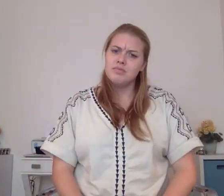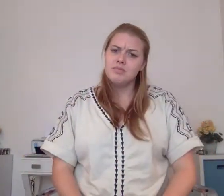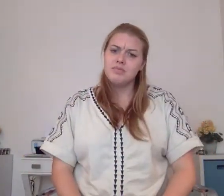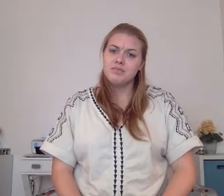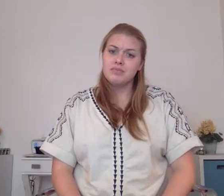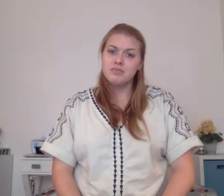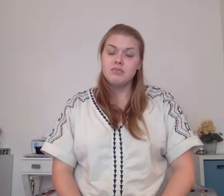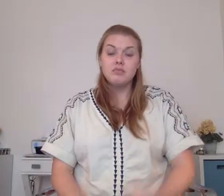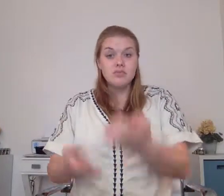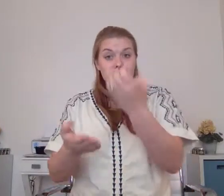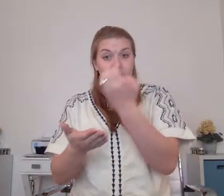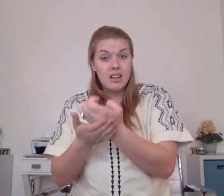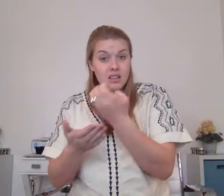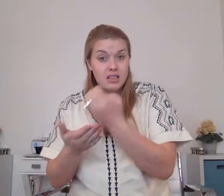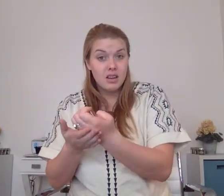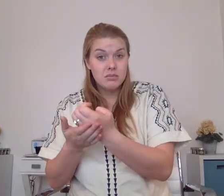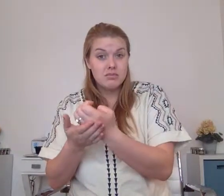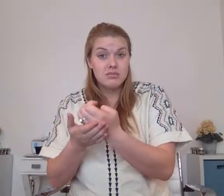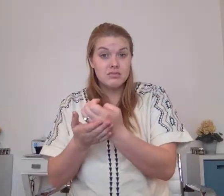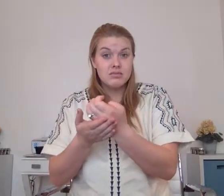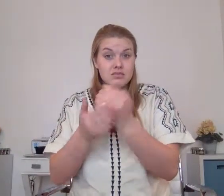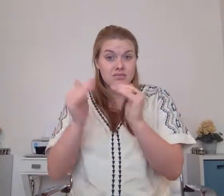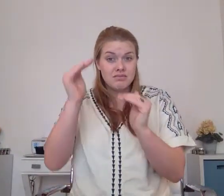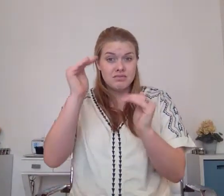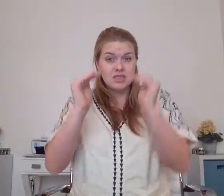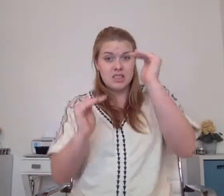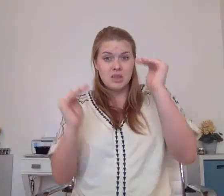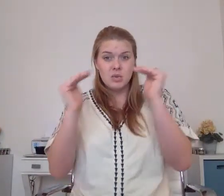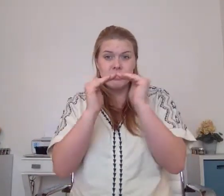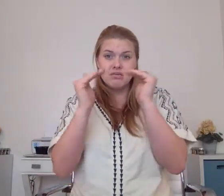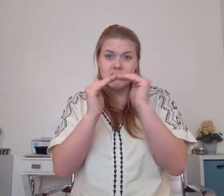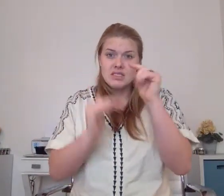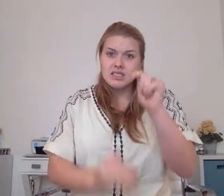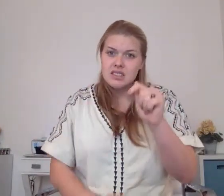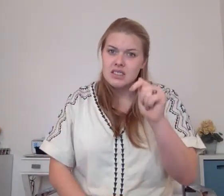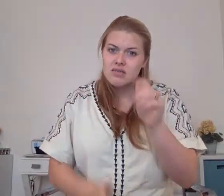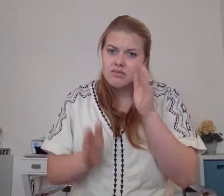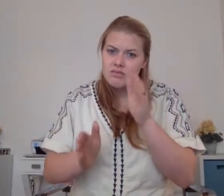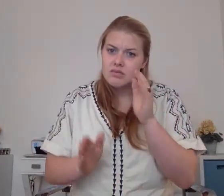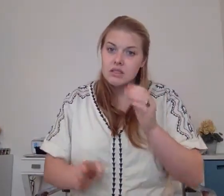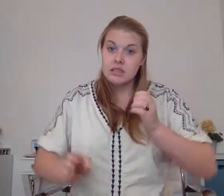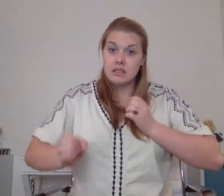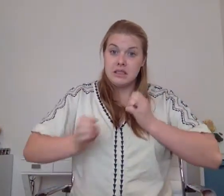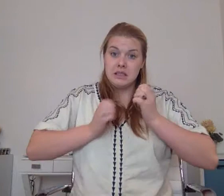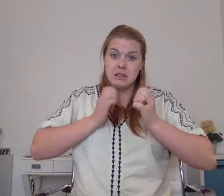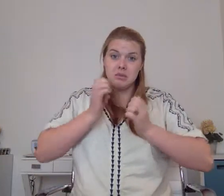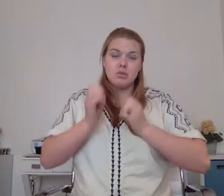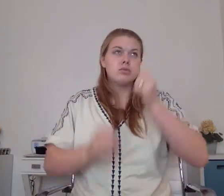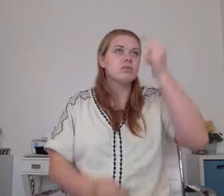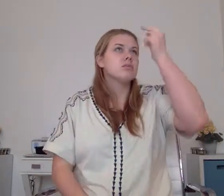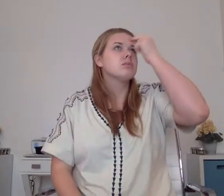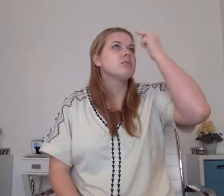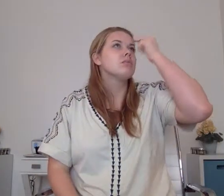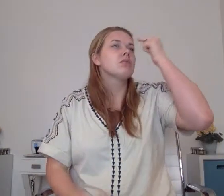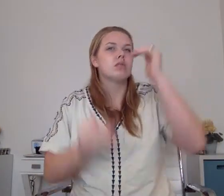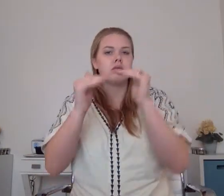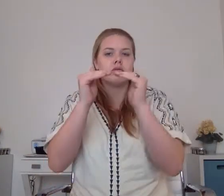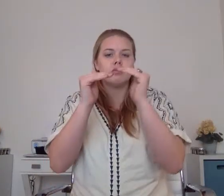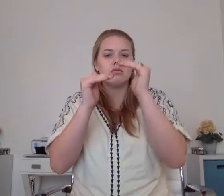inequality worldwide, we need to pay more attention to emotional and cognitive gaps worldwide